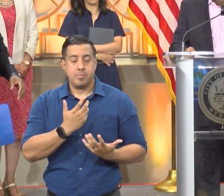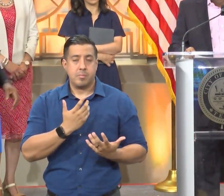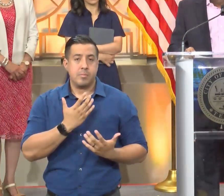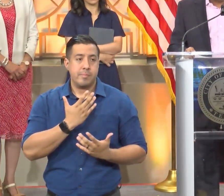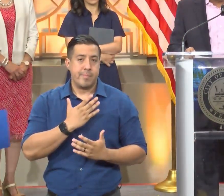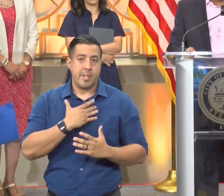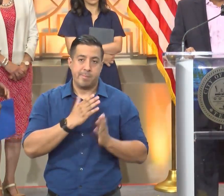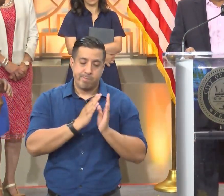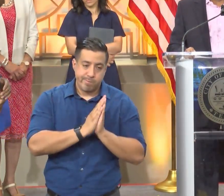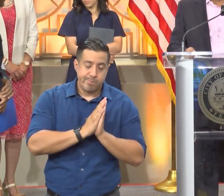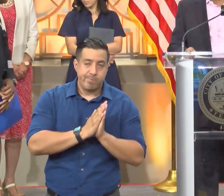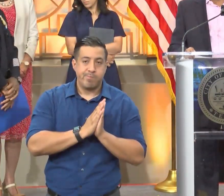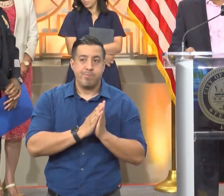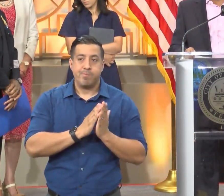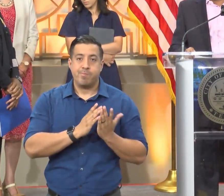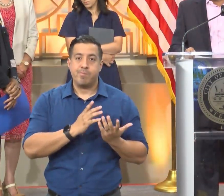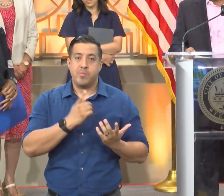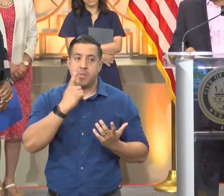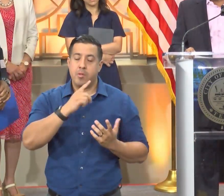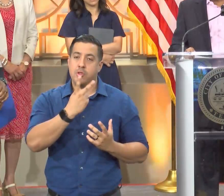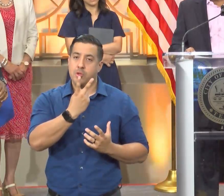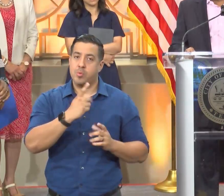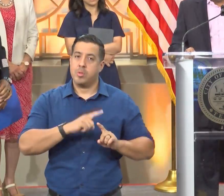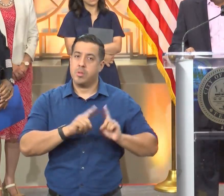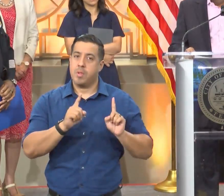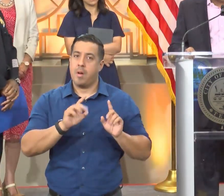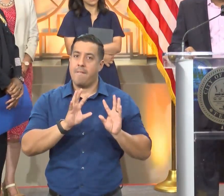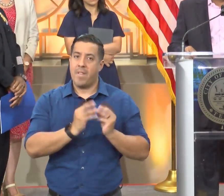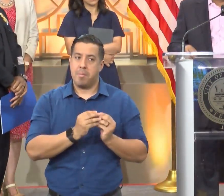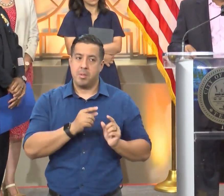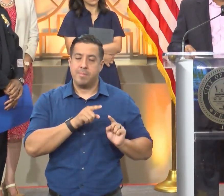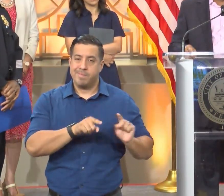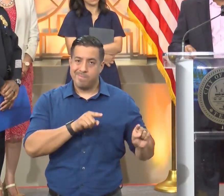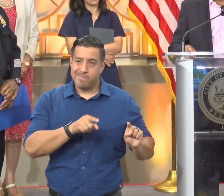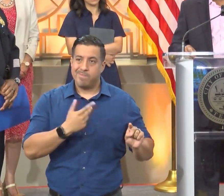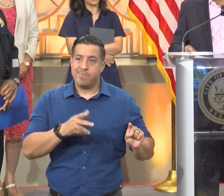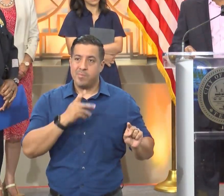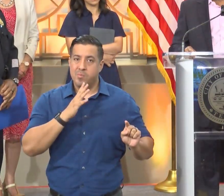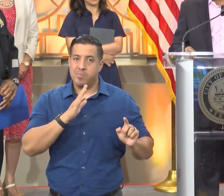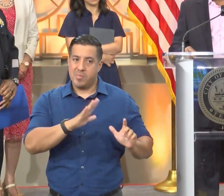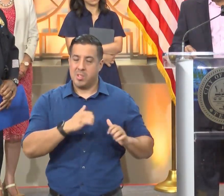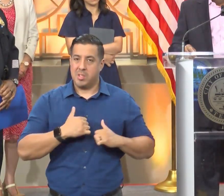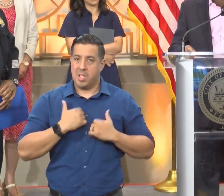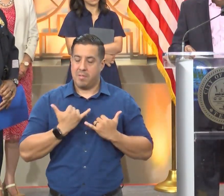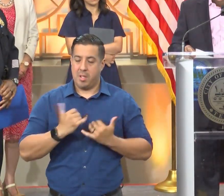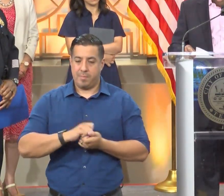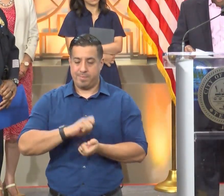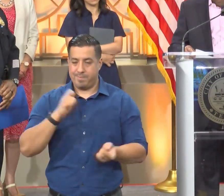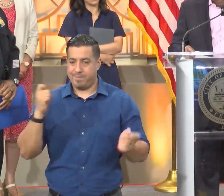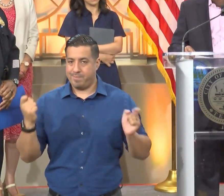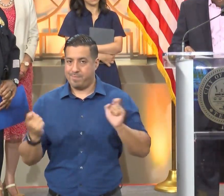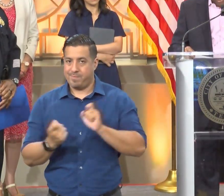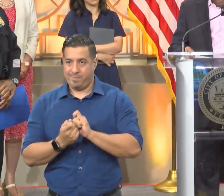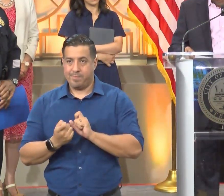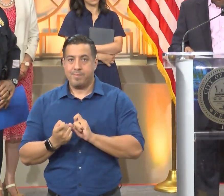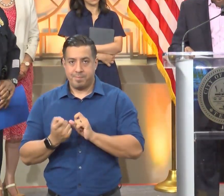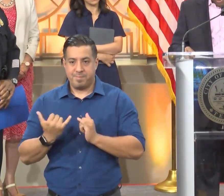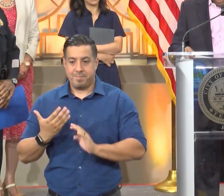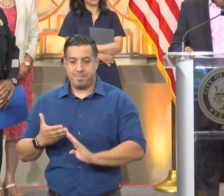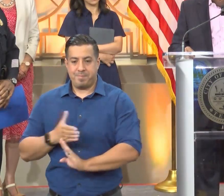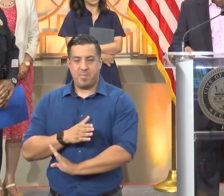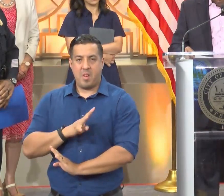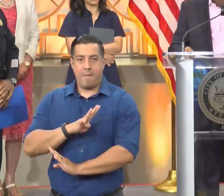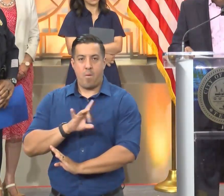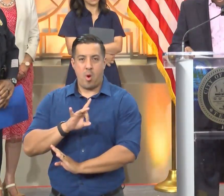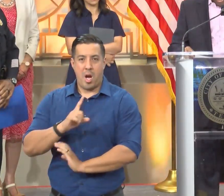and prayers to these two different families whose lives have been changed in the last